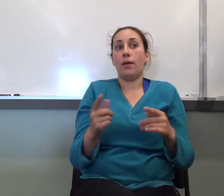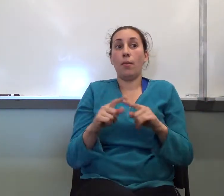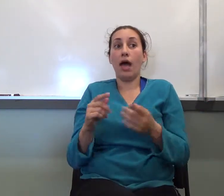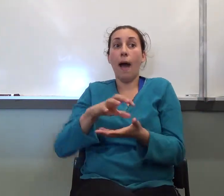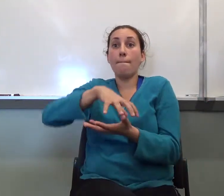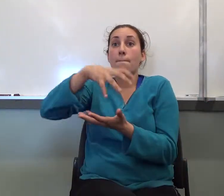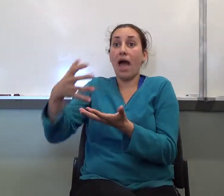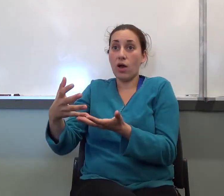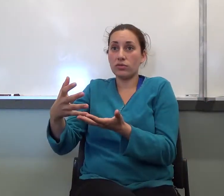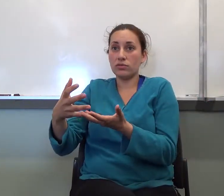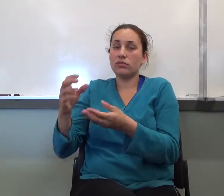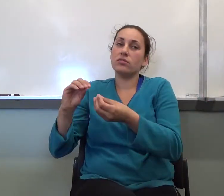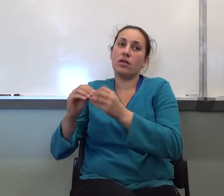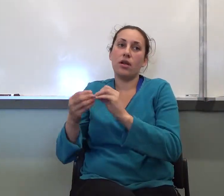is a number